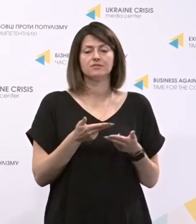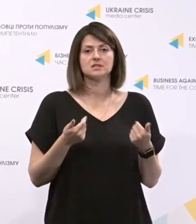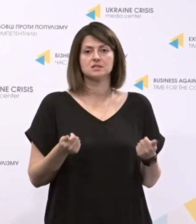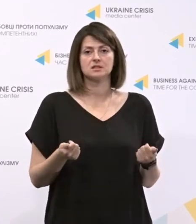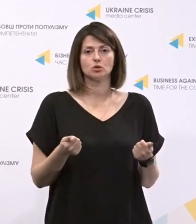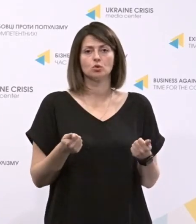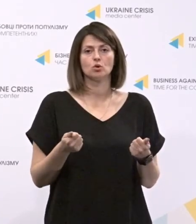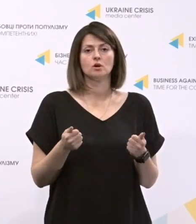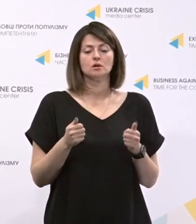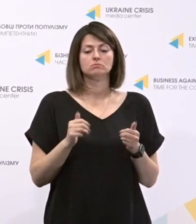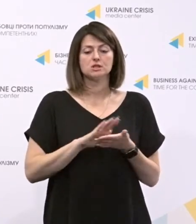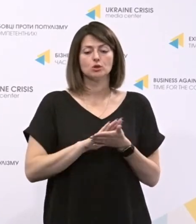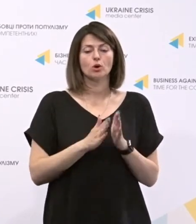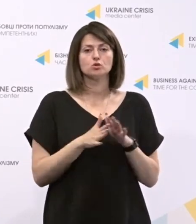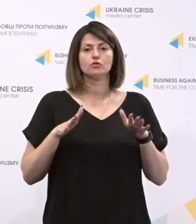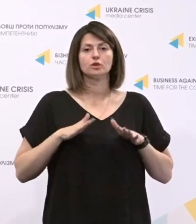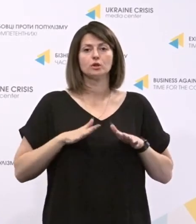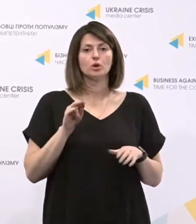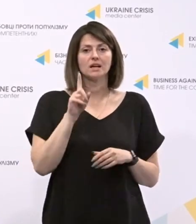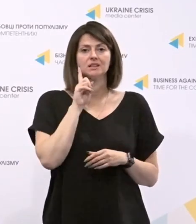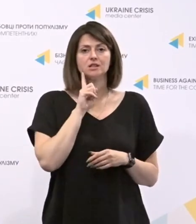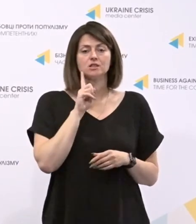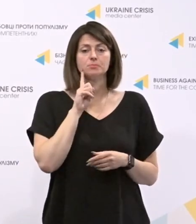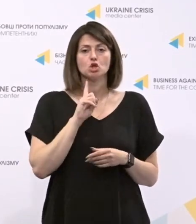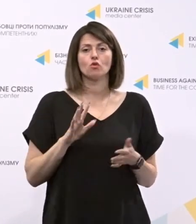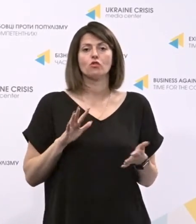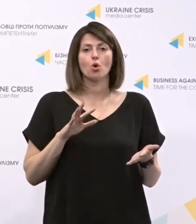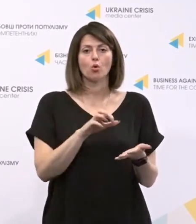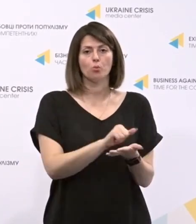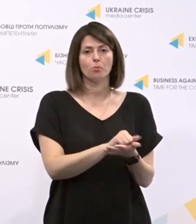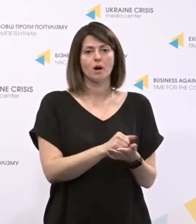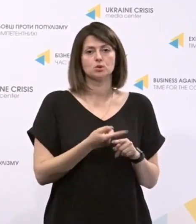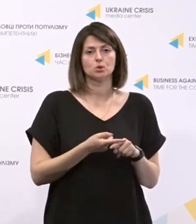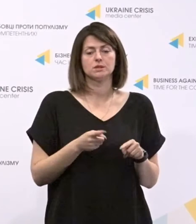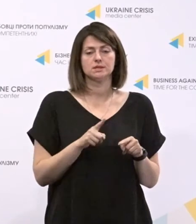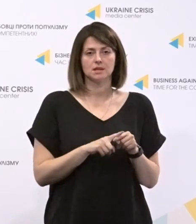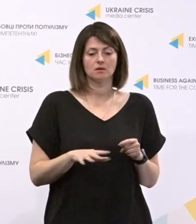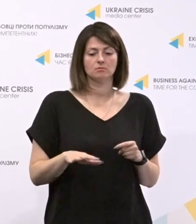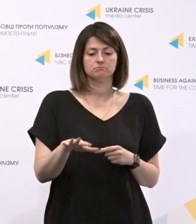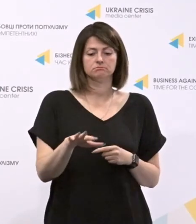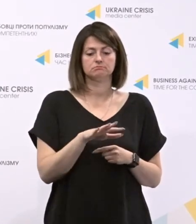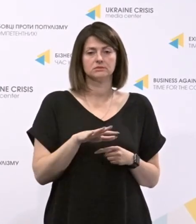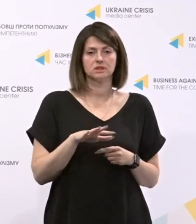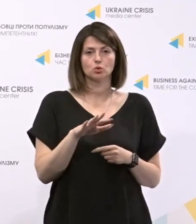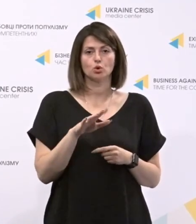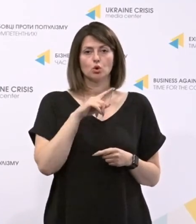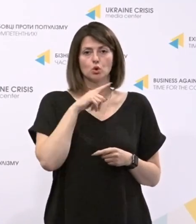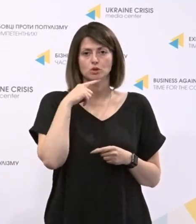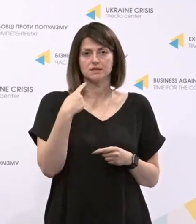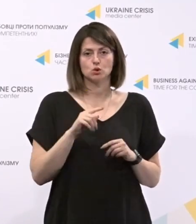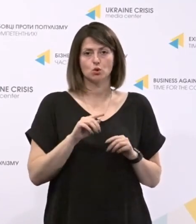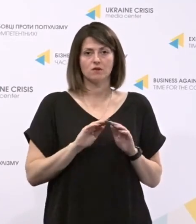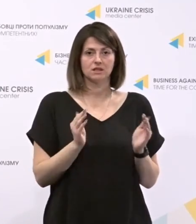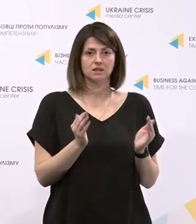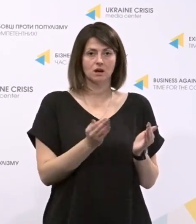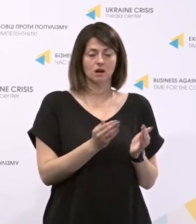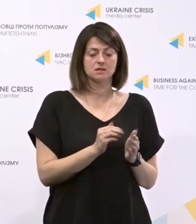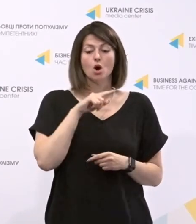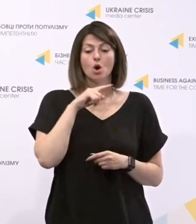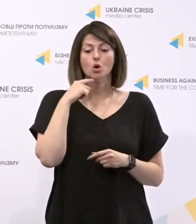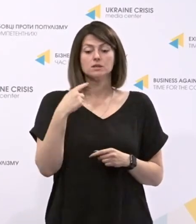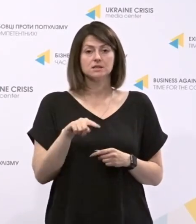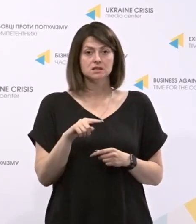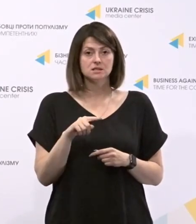The Russian Federation continued to defy international law by applying its own laws in Crimea in